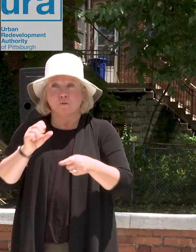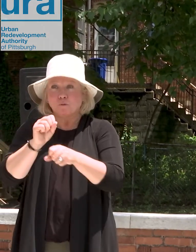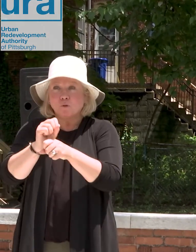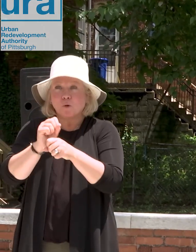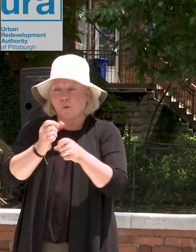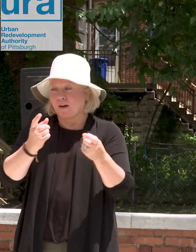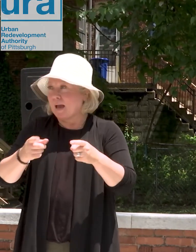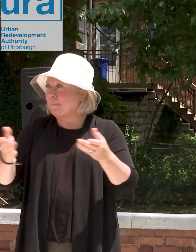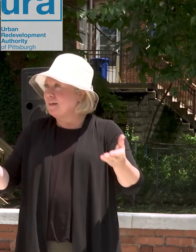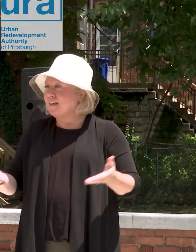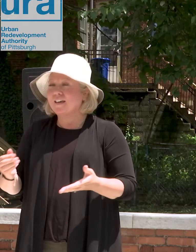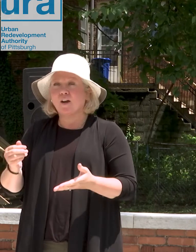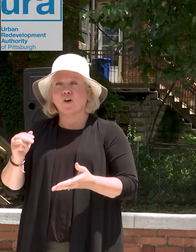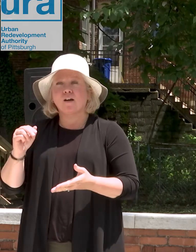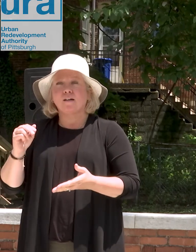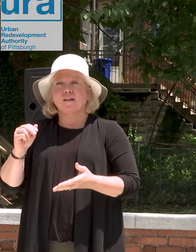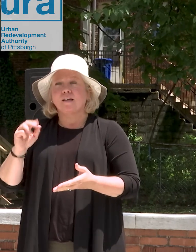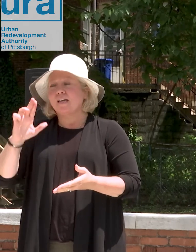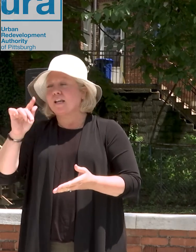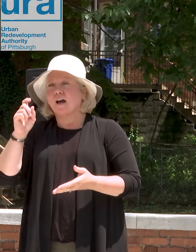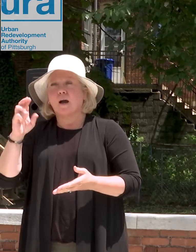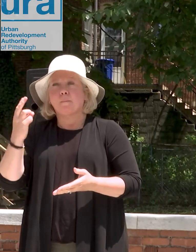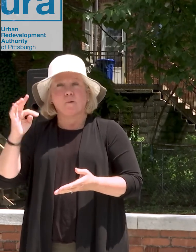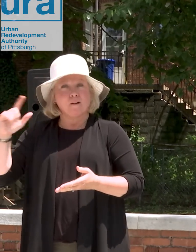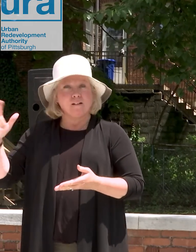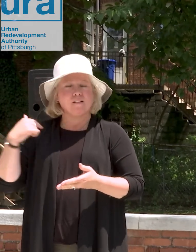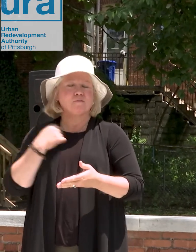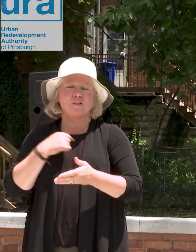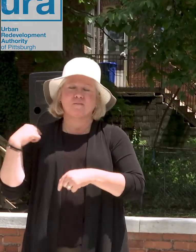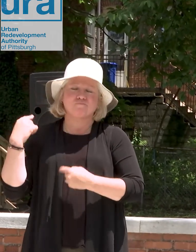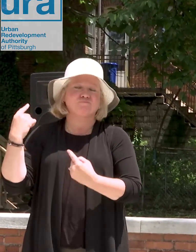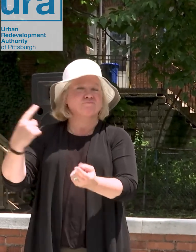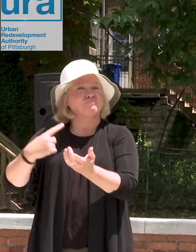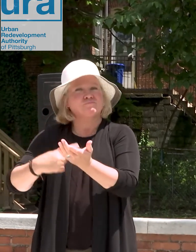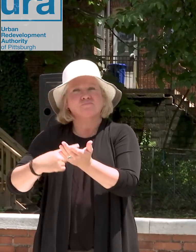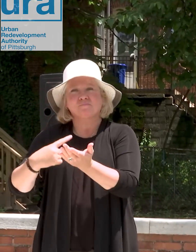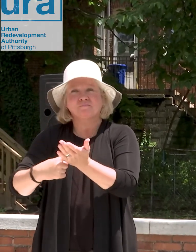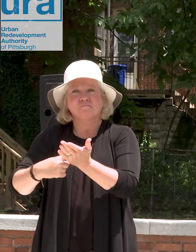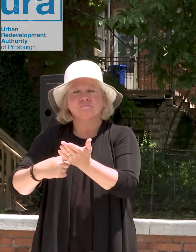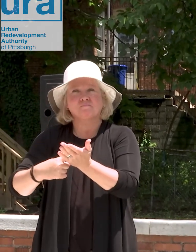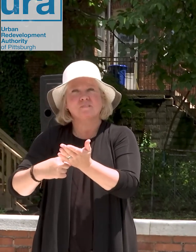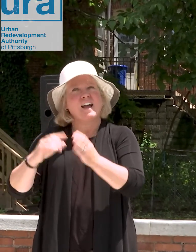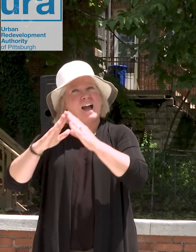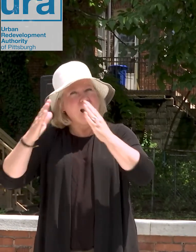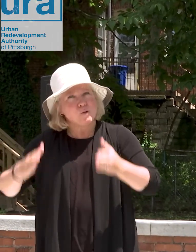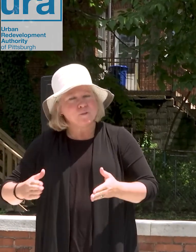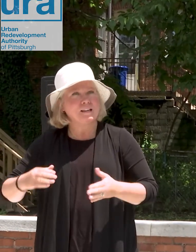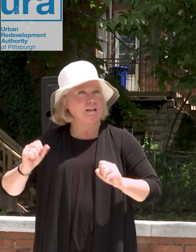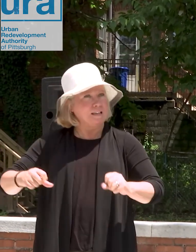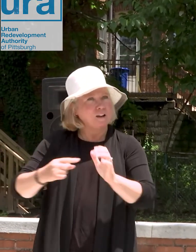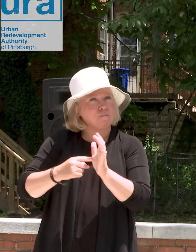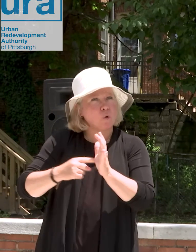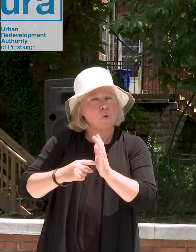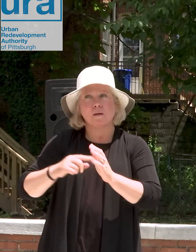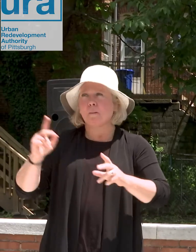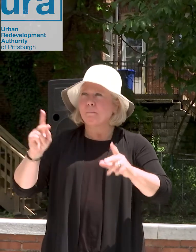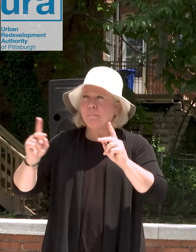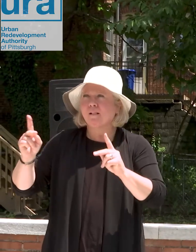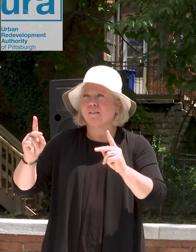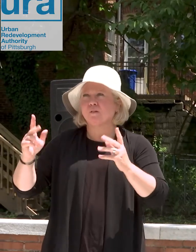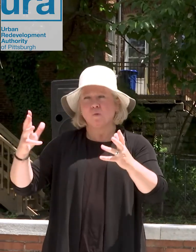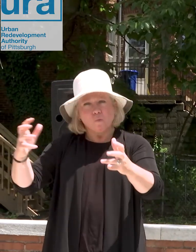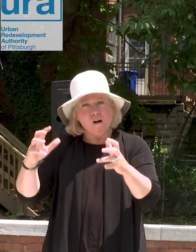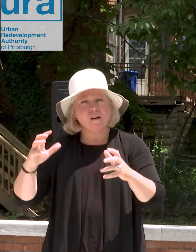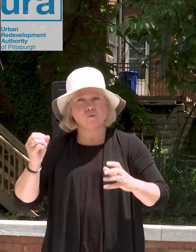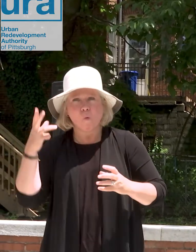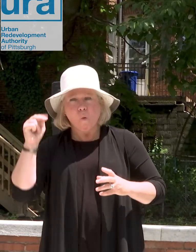in the Upper Hill. And so we have been talking in Pittsburgh about this notion of affordable housing, affordable home ownership. And so I'm